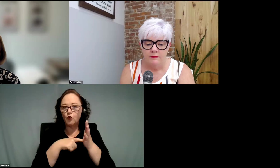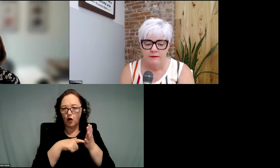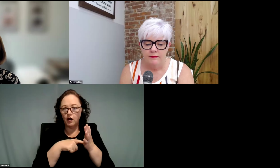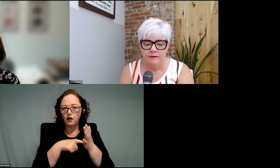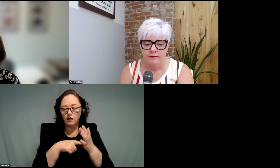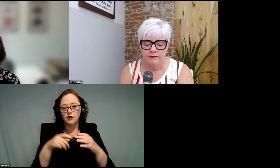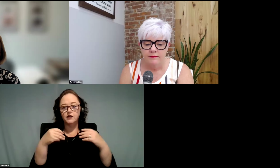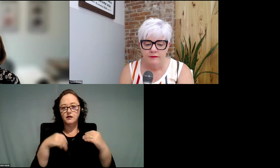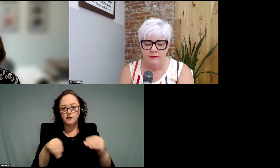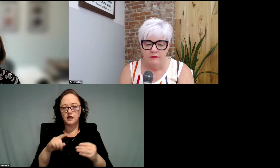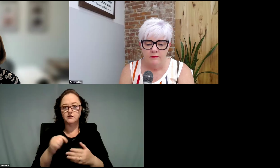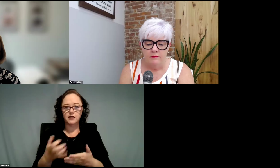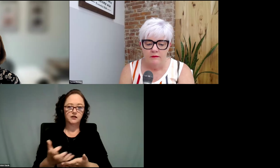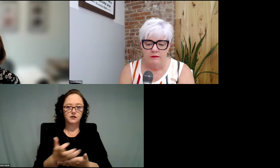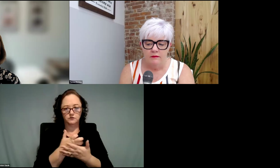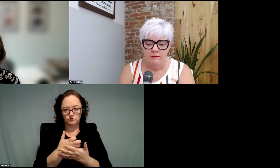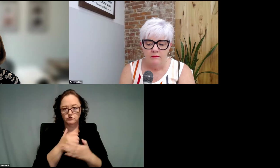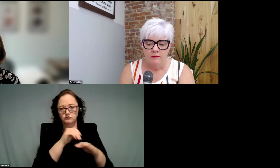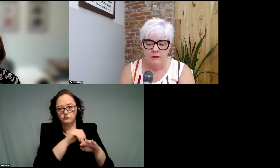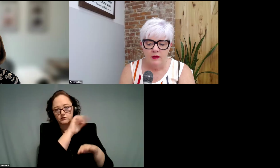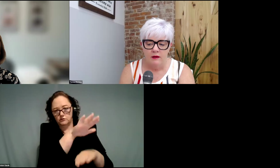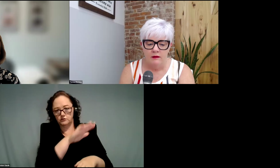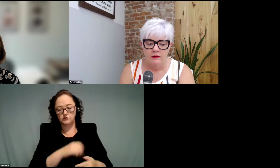So very much a moving area of the law.